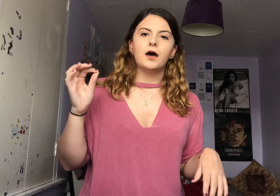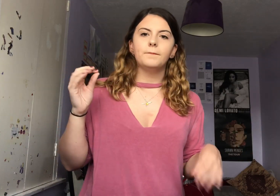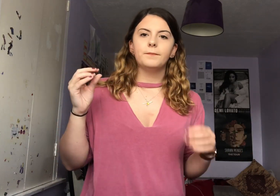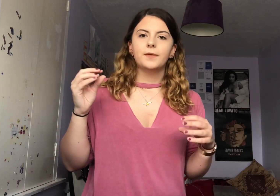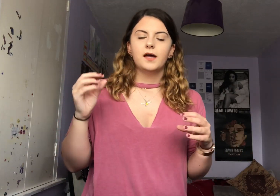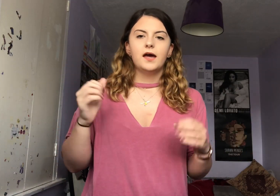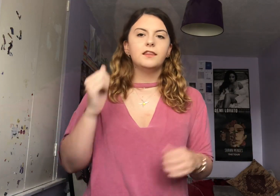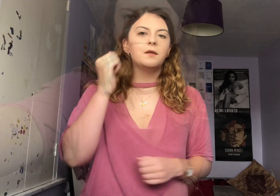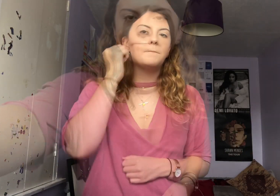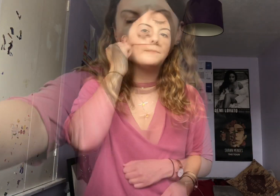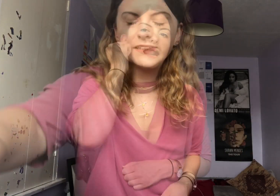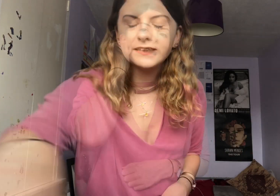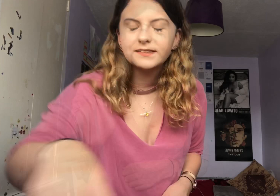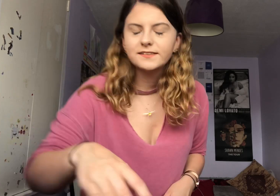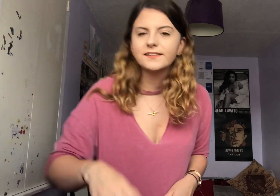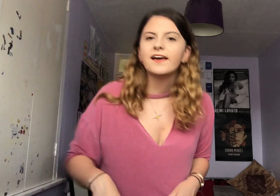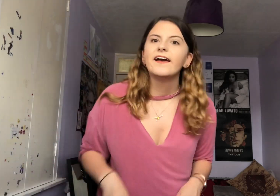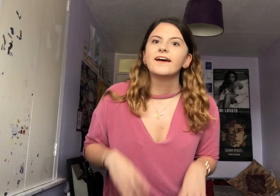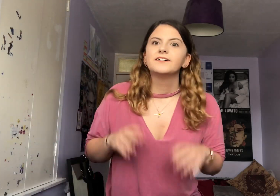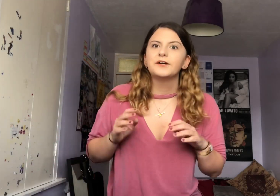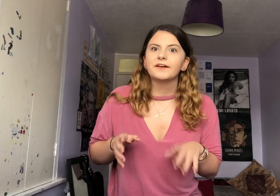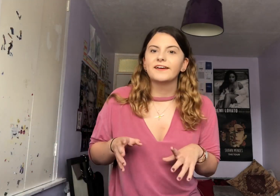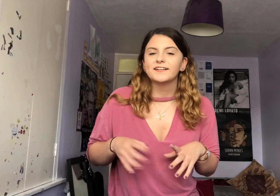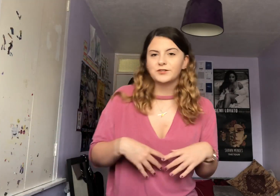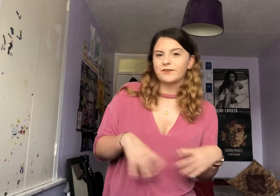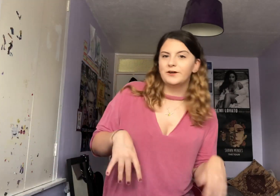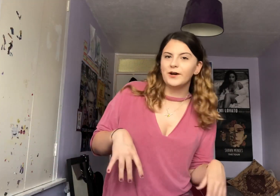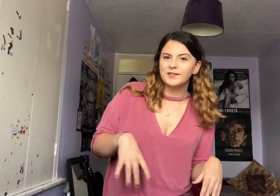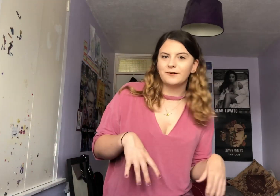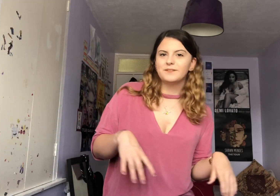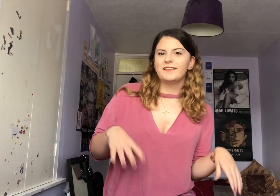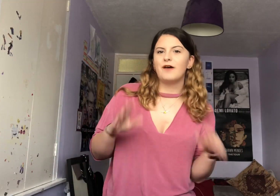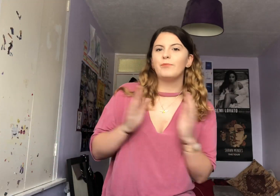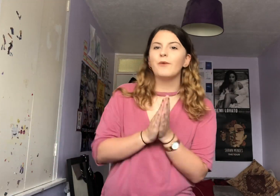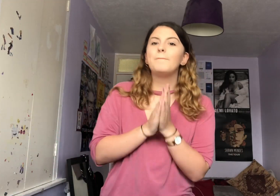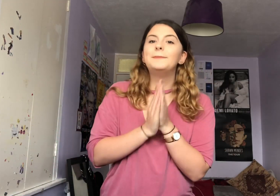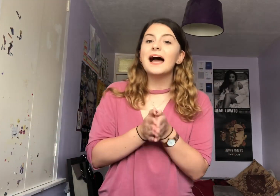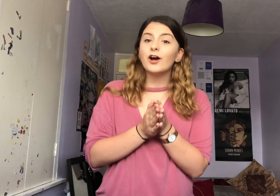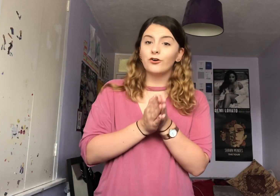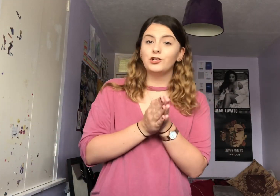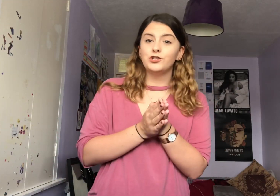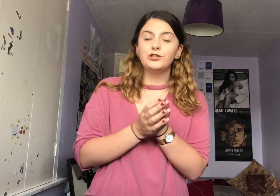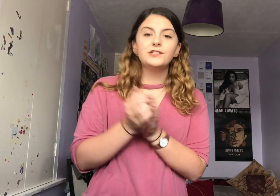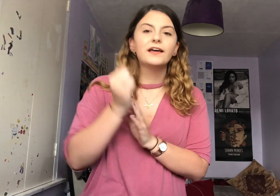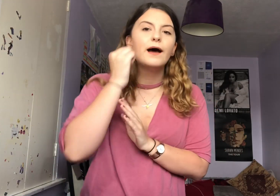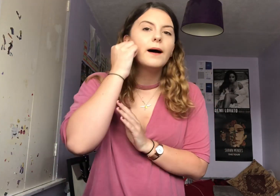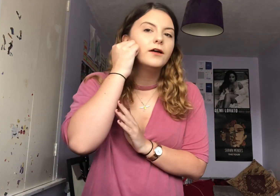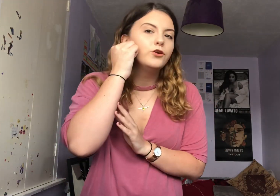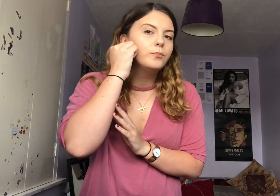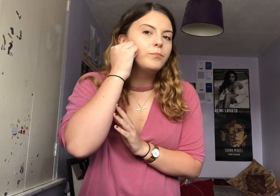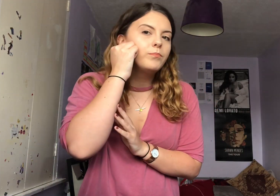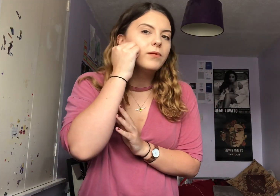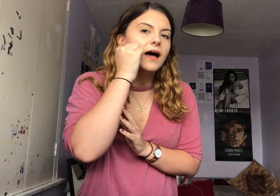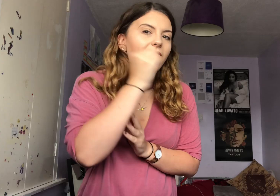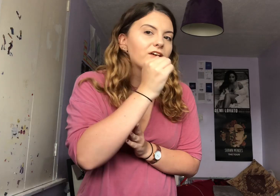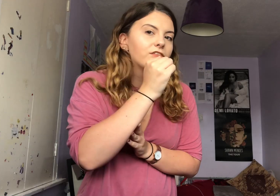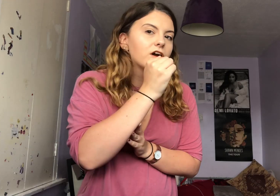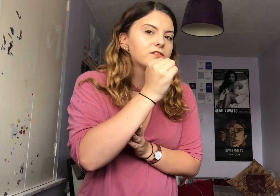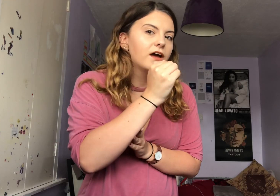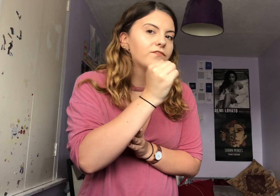And then black, okay, sorry, got interrupted there, but black currant juice. Do black, the sign for the